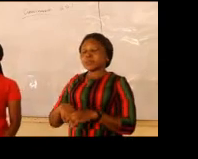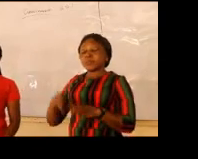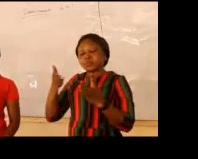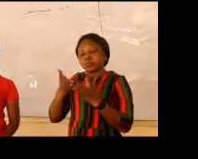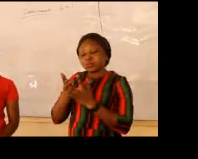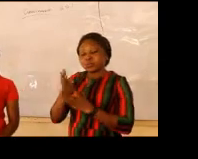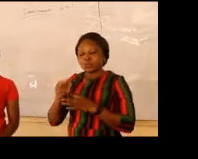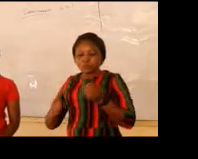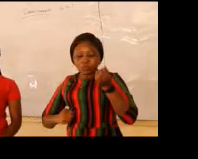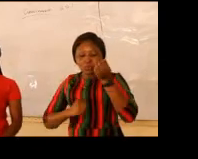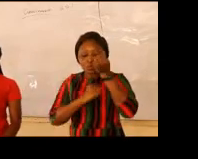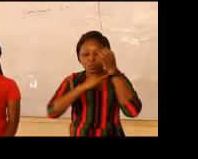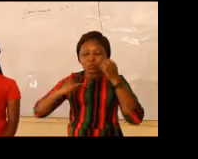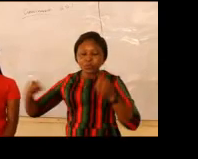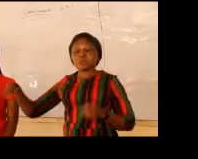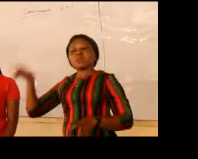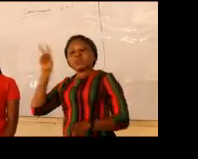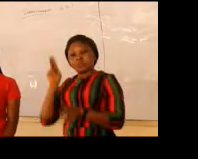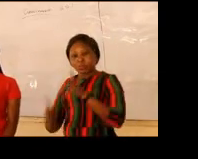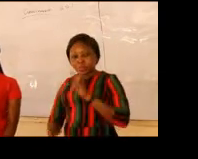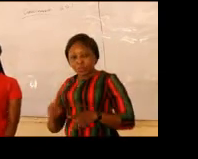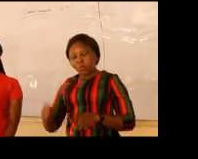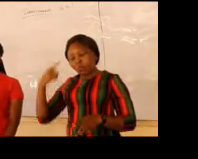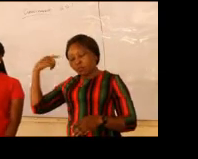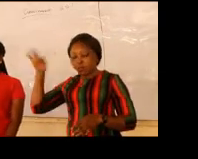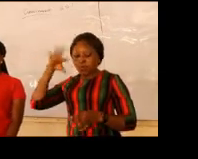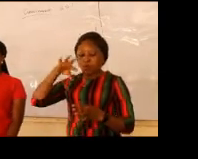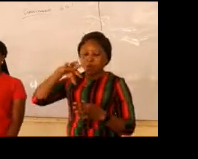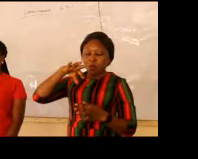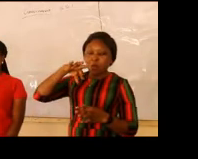for elective posts.